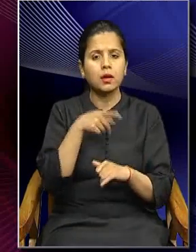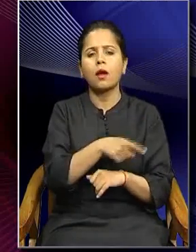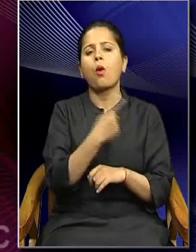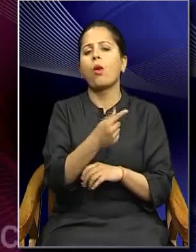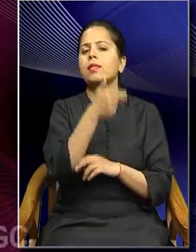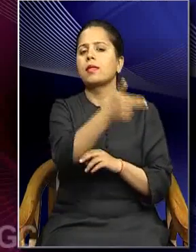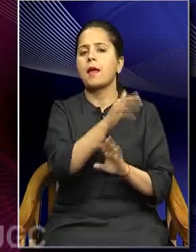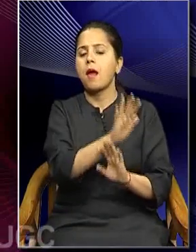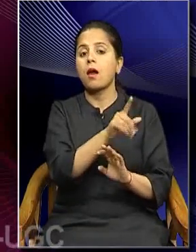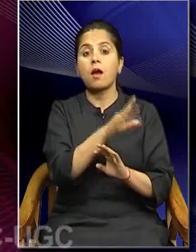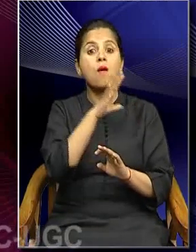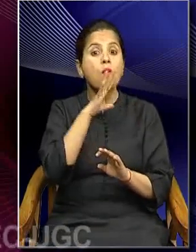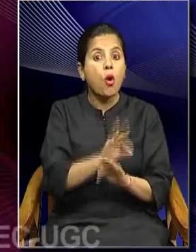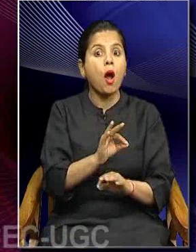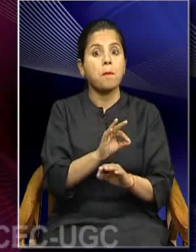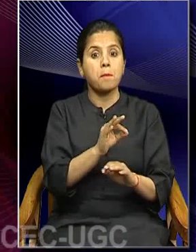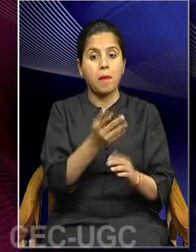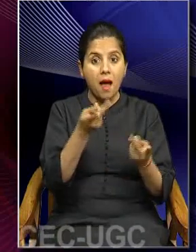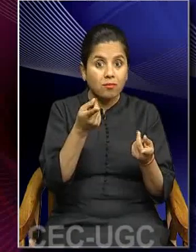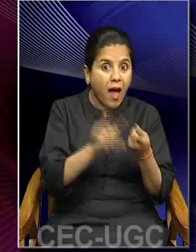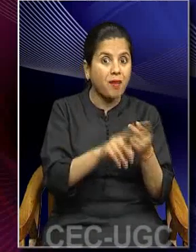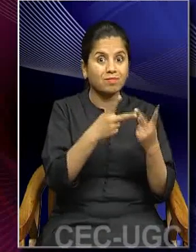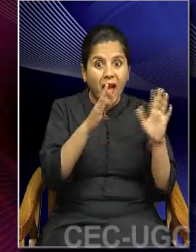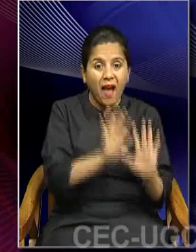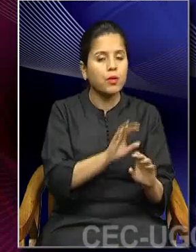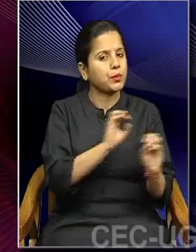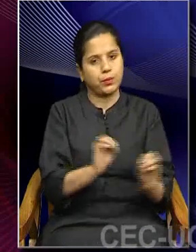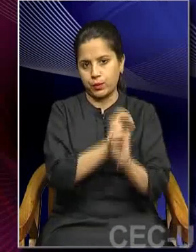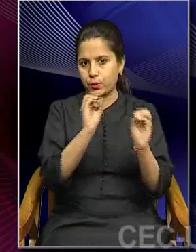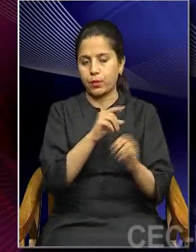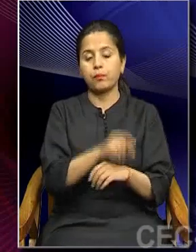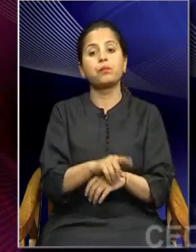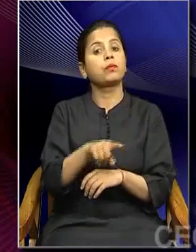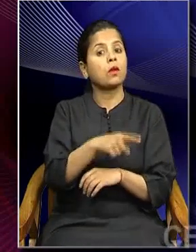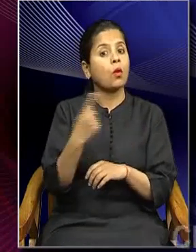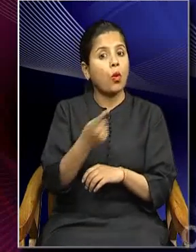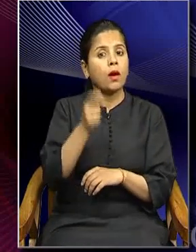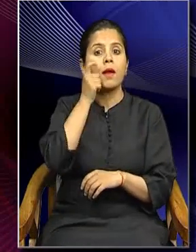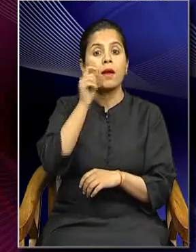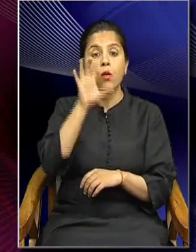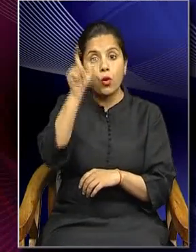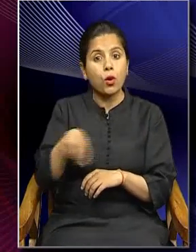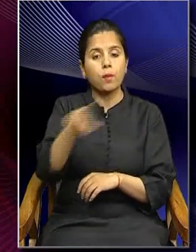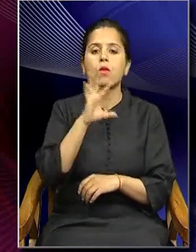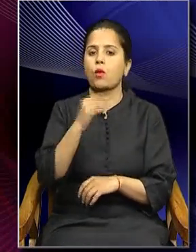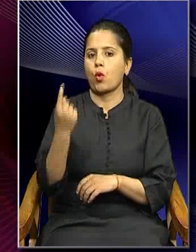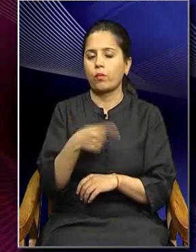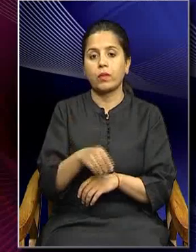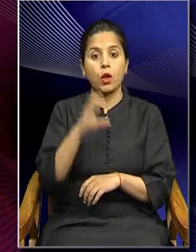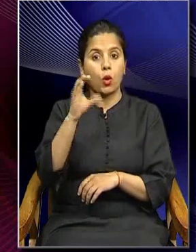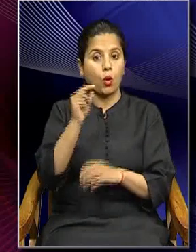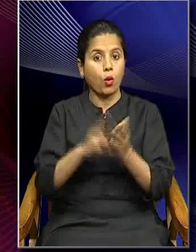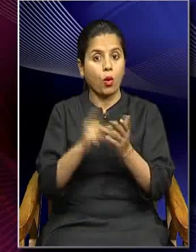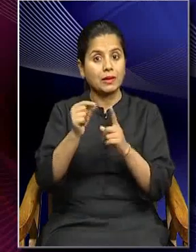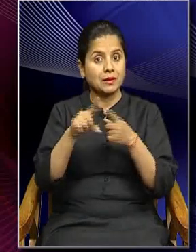name. It does not correspond to reality. Only particular humans are real. And